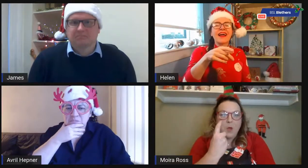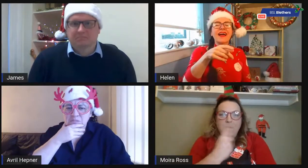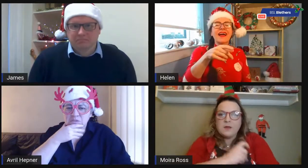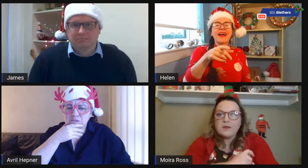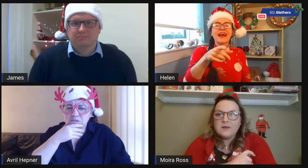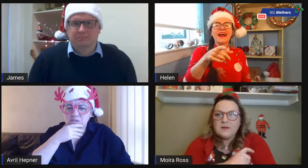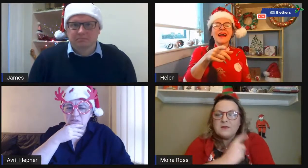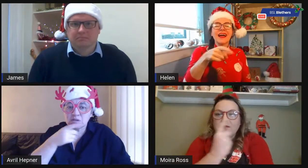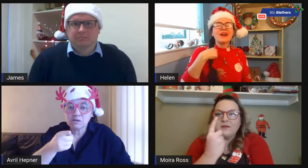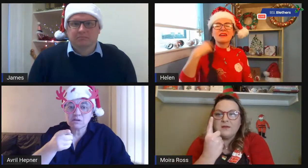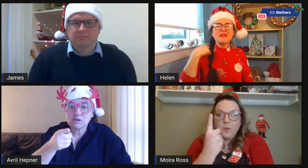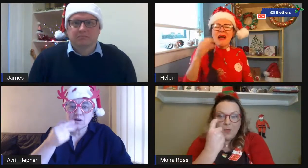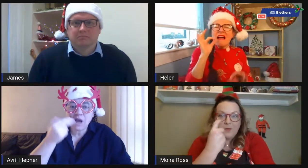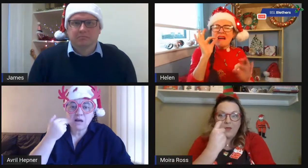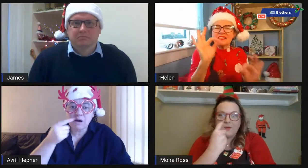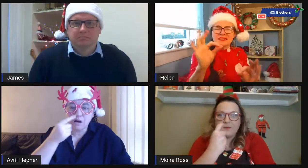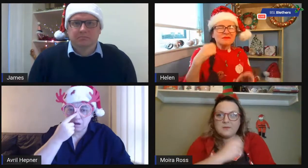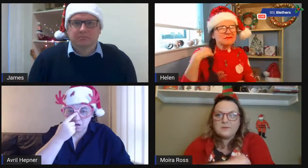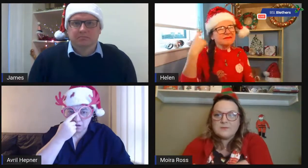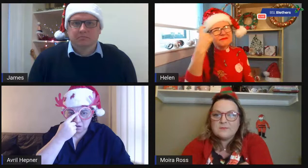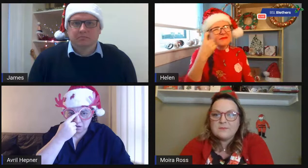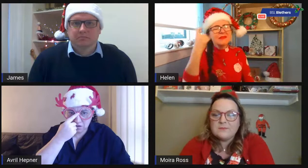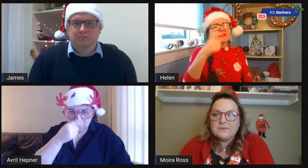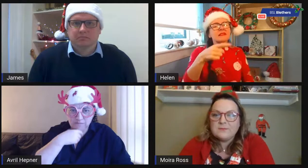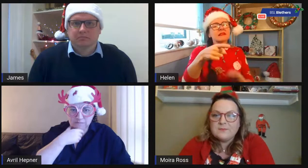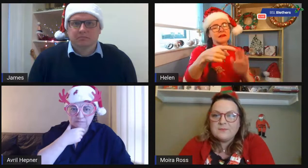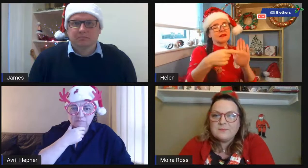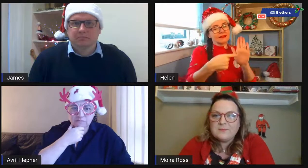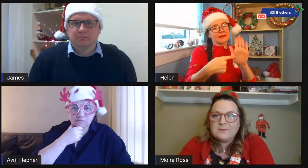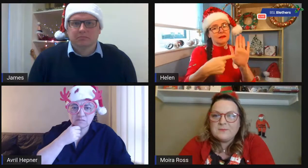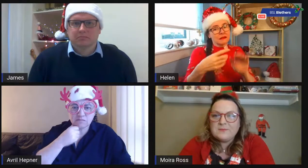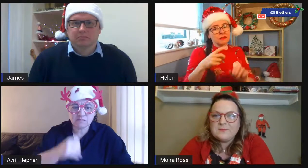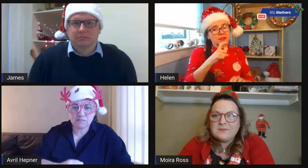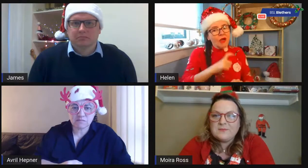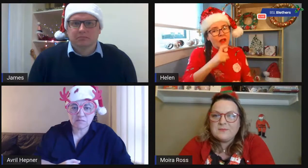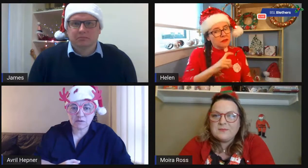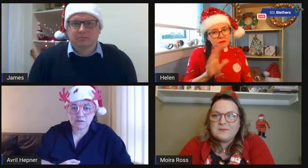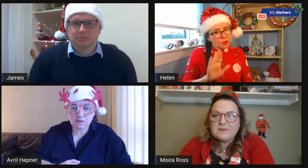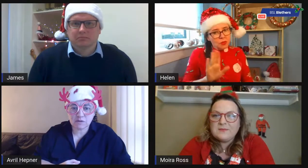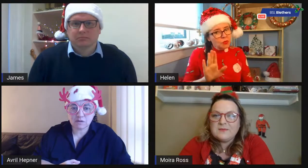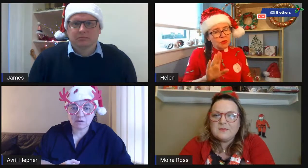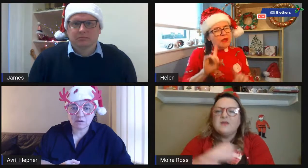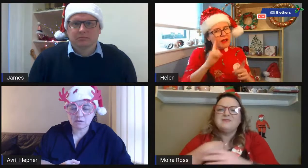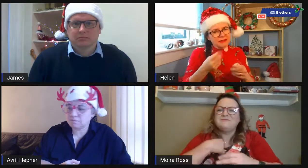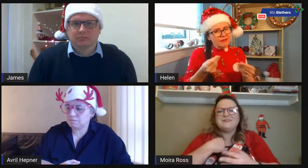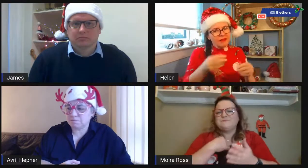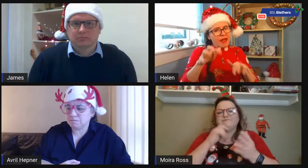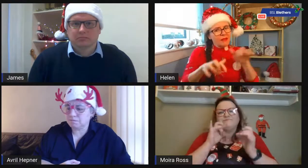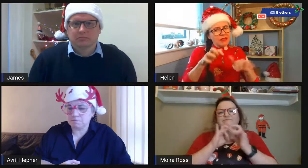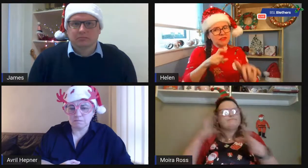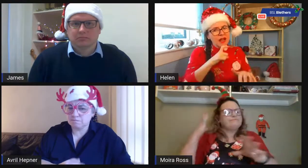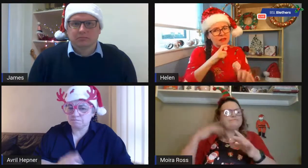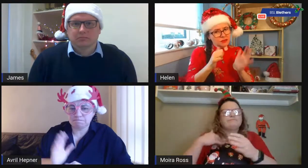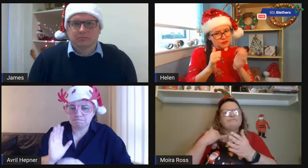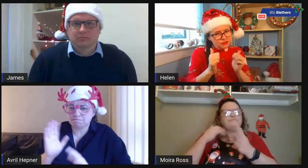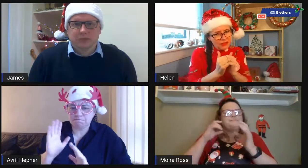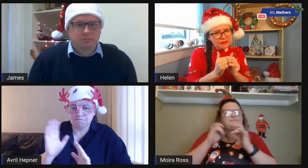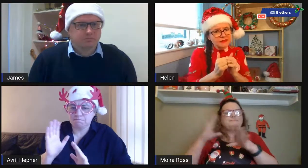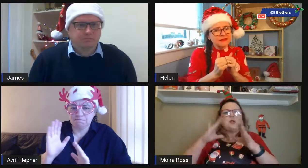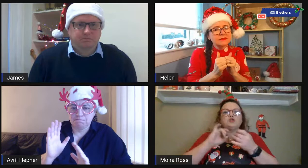more choice for dogs. I really do. Could I ask something, Moira? Is it chocolate or for